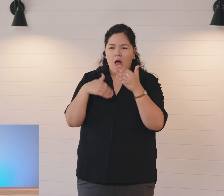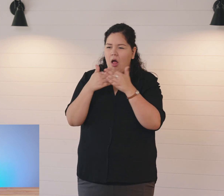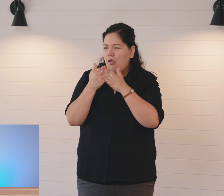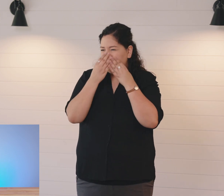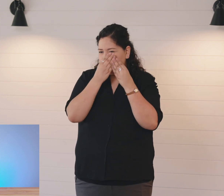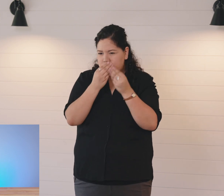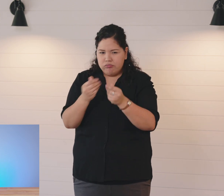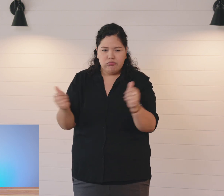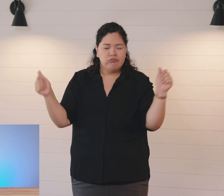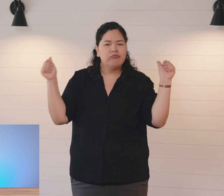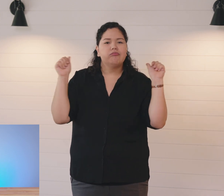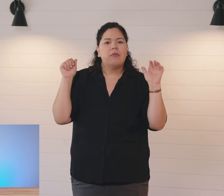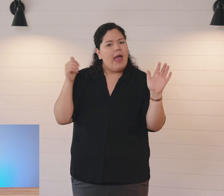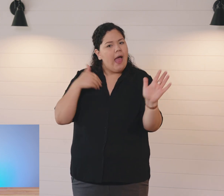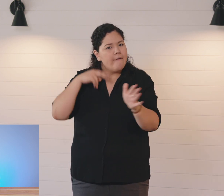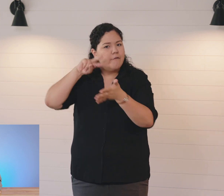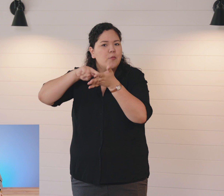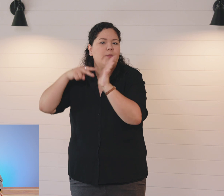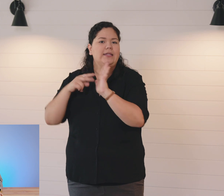realize that it all had a purpose.